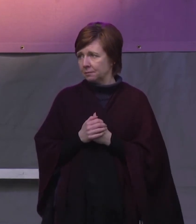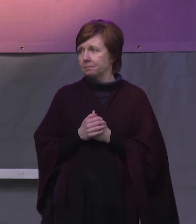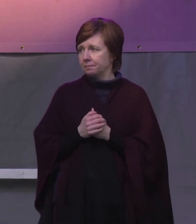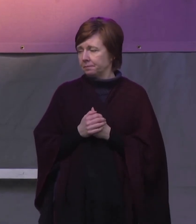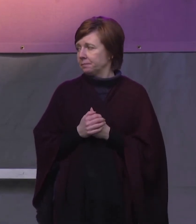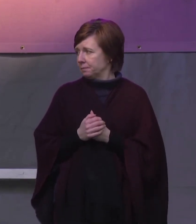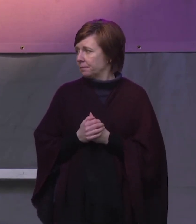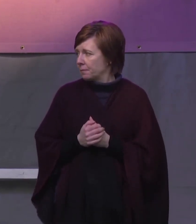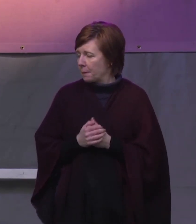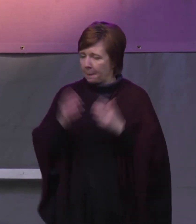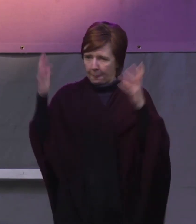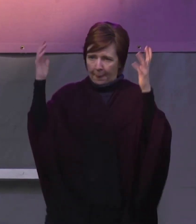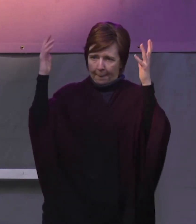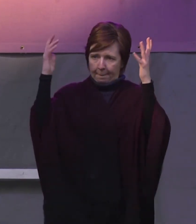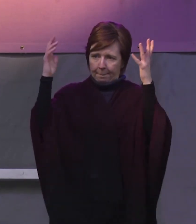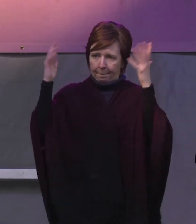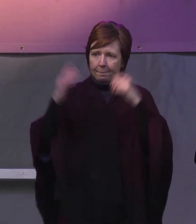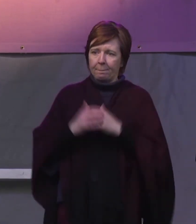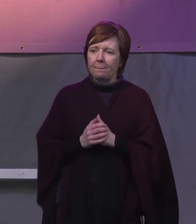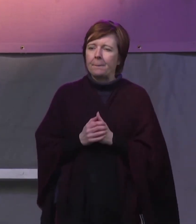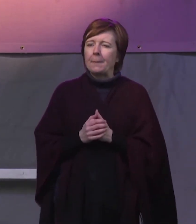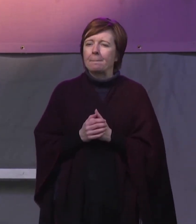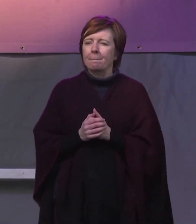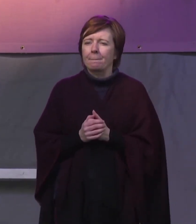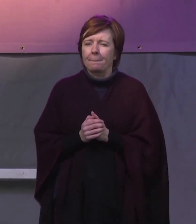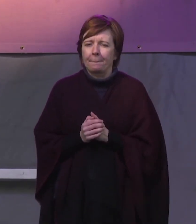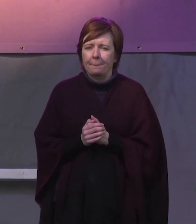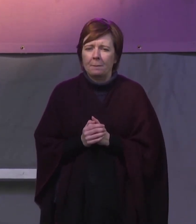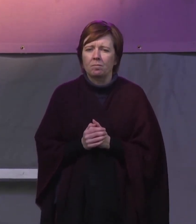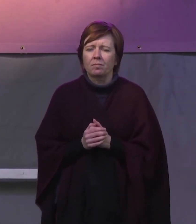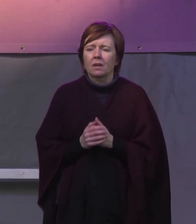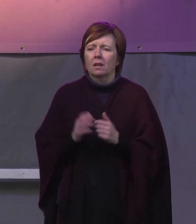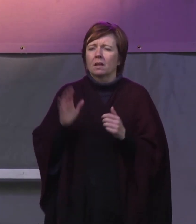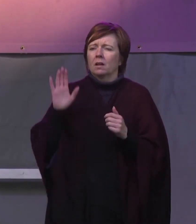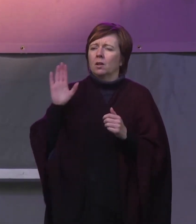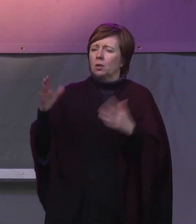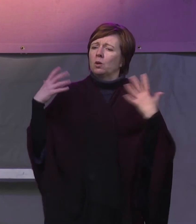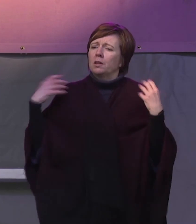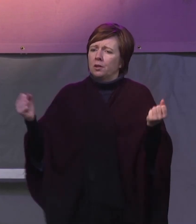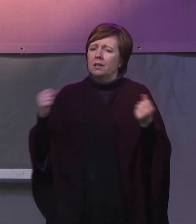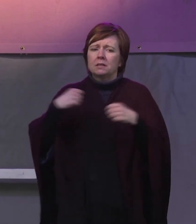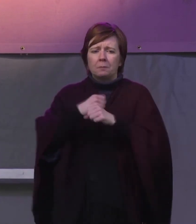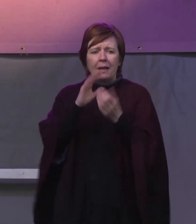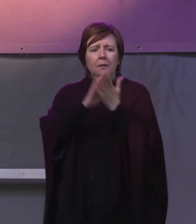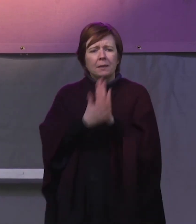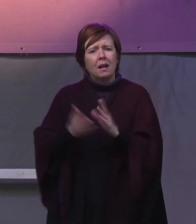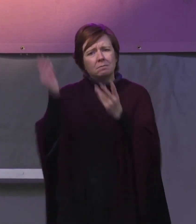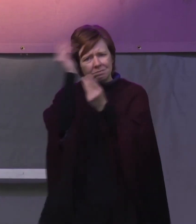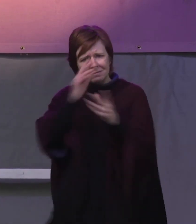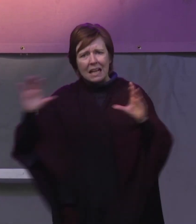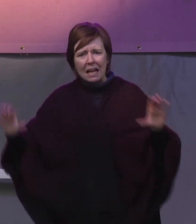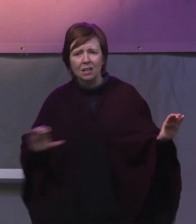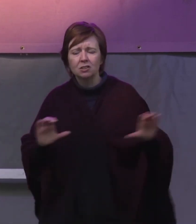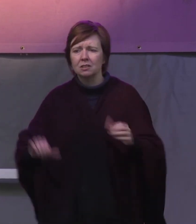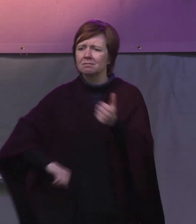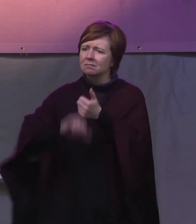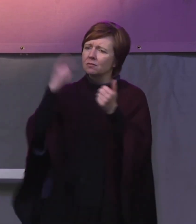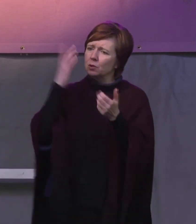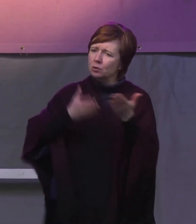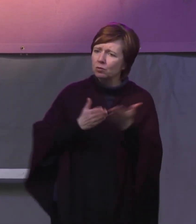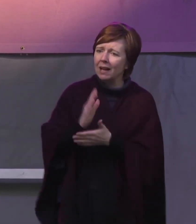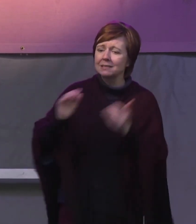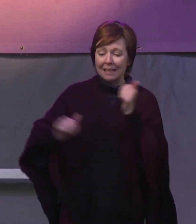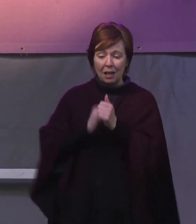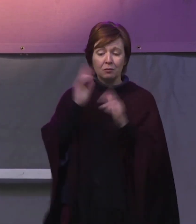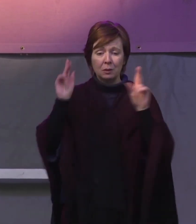Turn your courage into words. Step up for your rights, because every